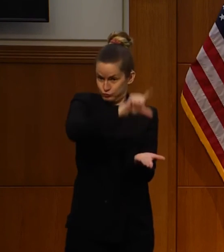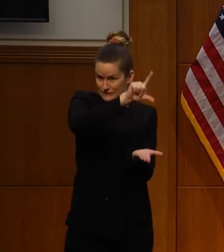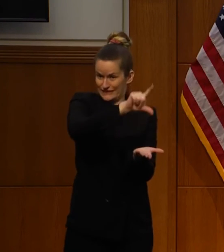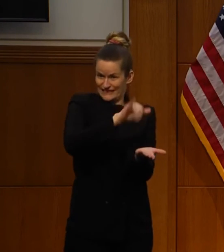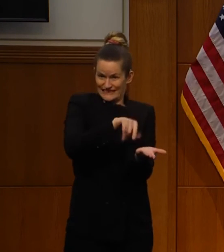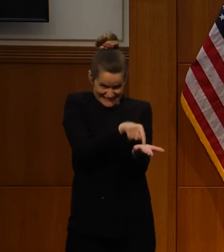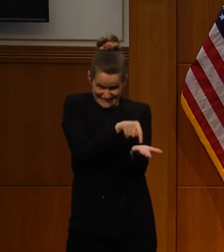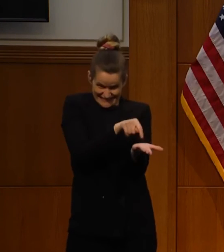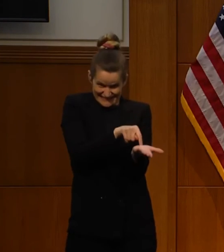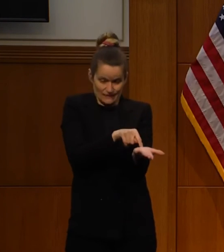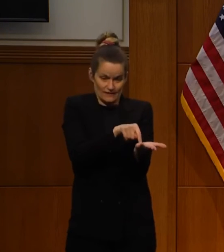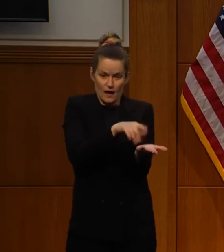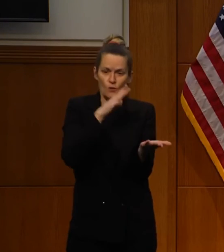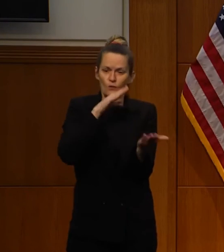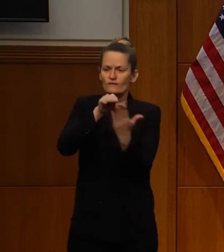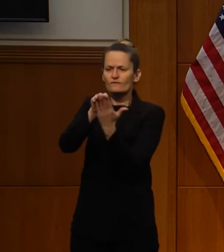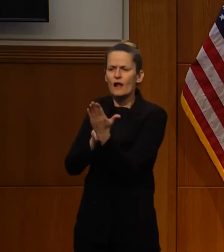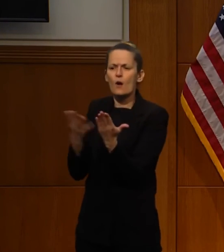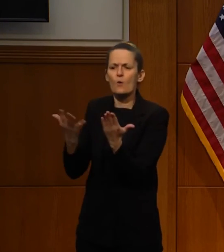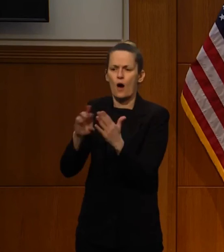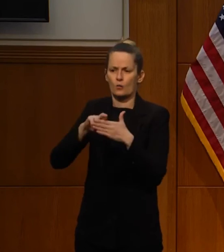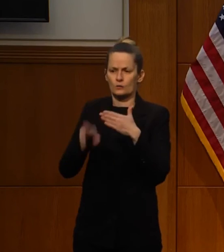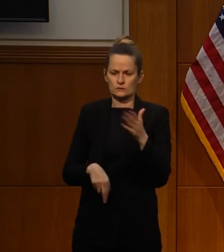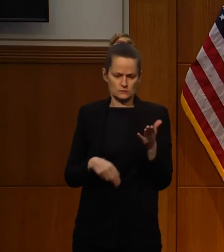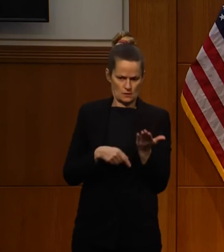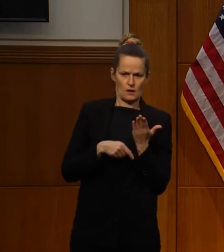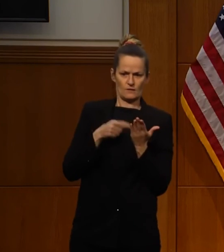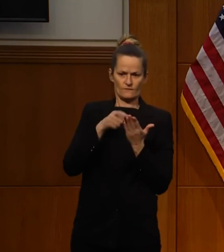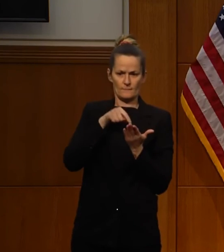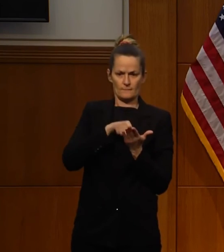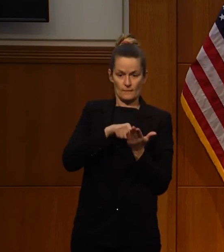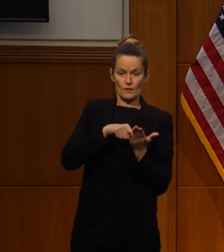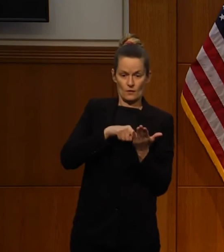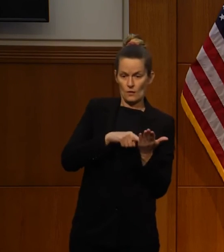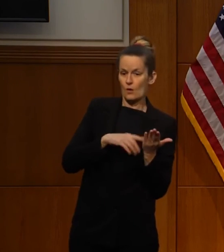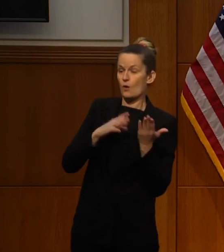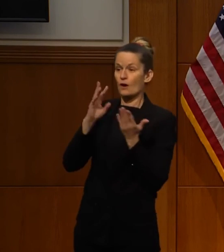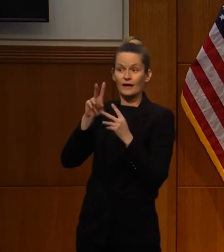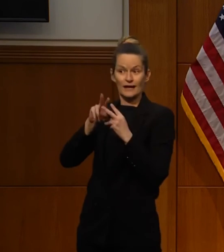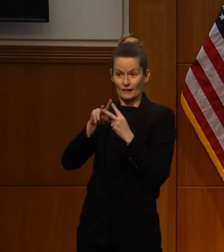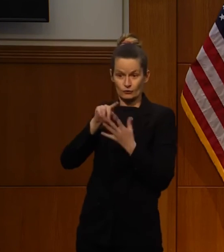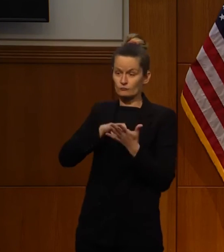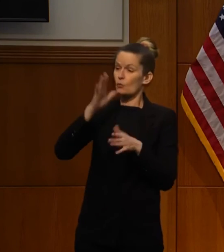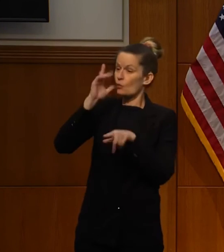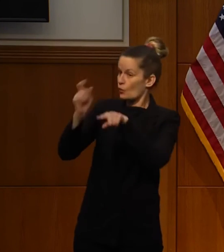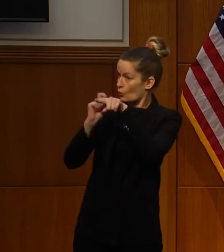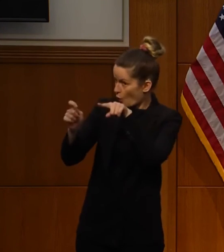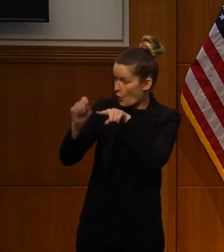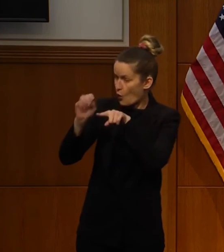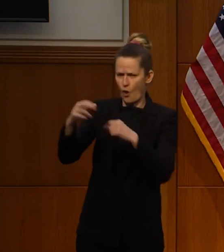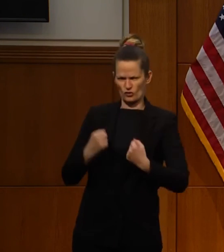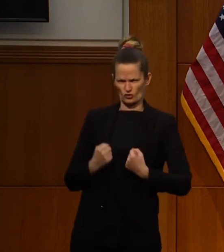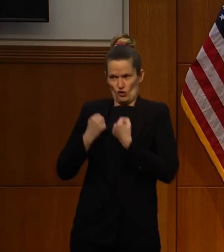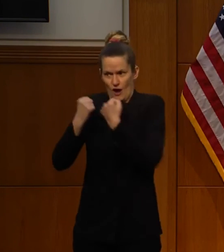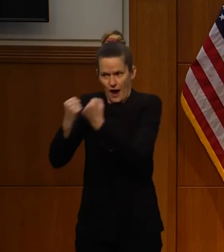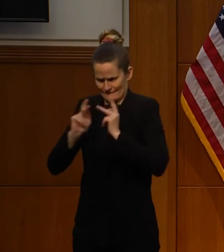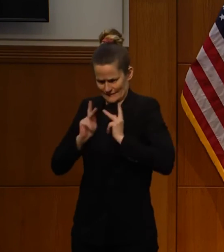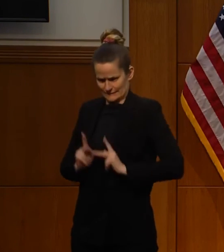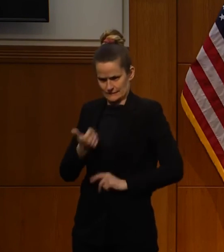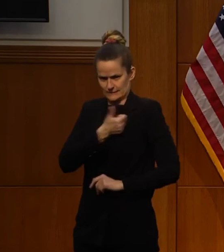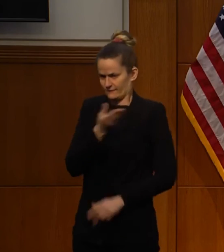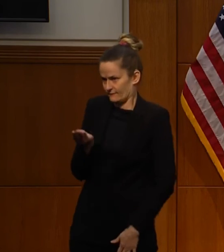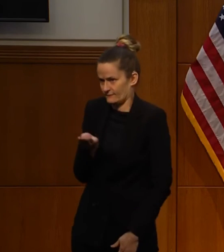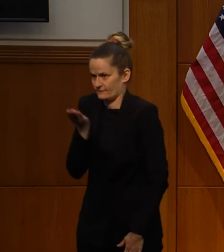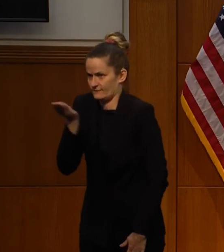that in or drive that back to the registrar's office for it to be reported. So it's hard to say which one of those would come out first in terms of